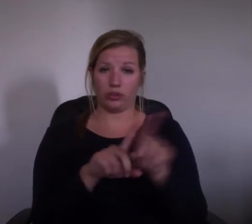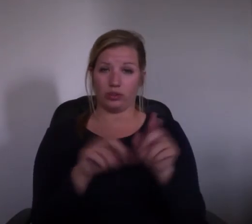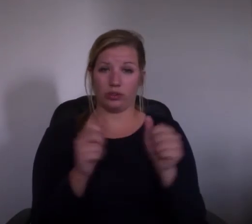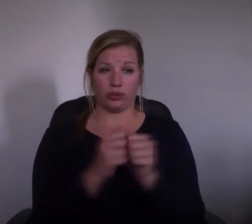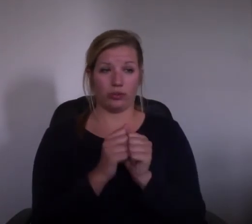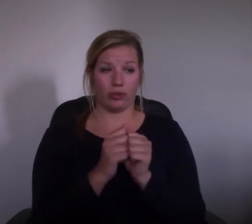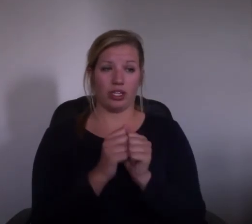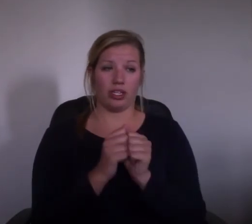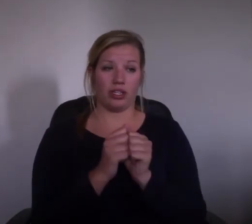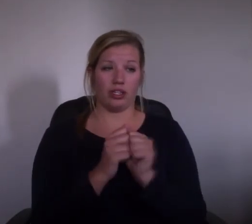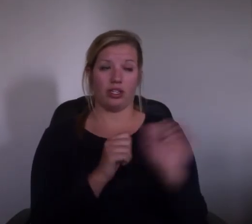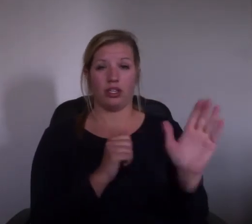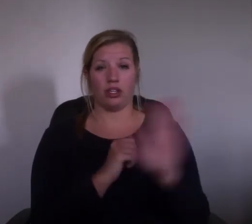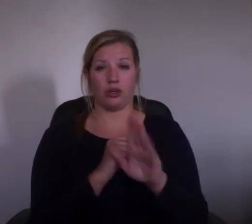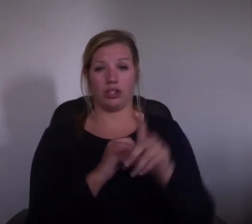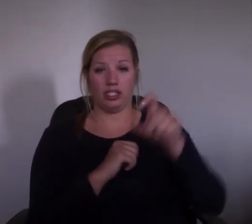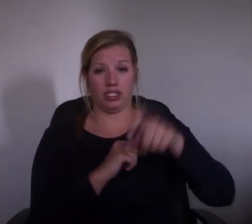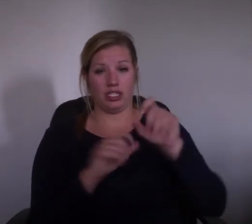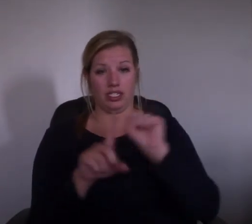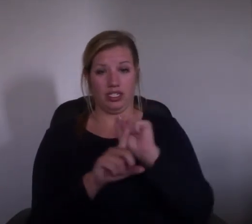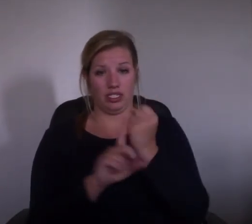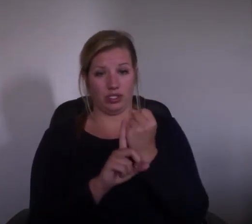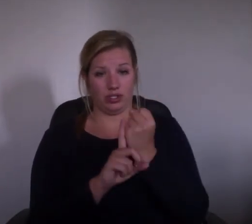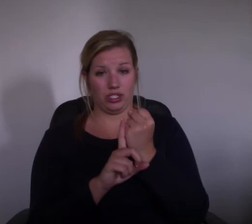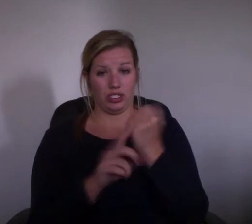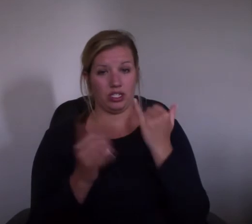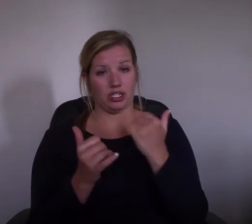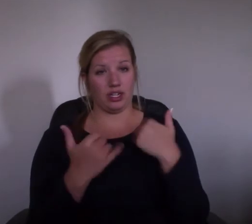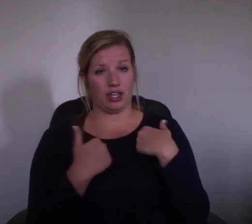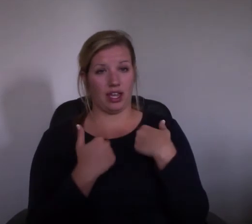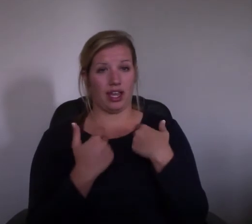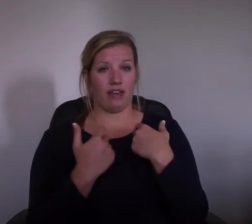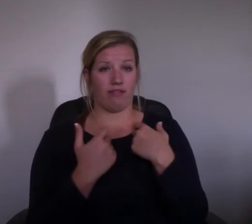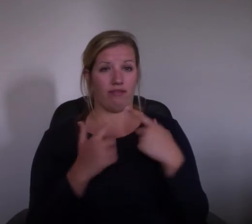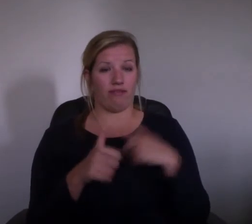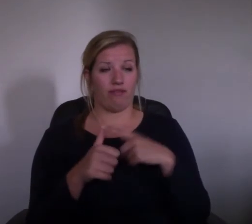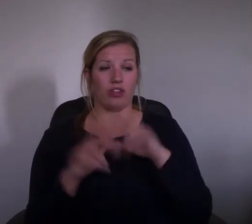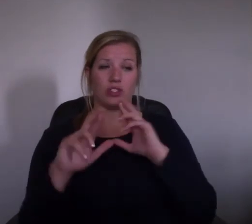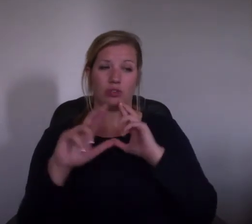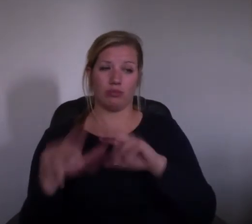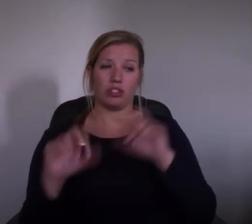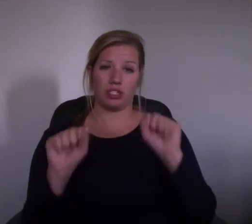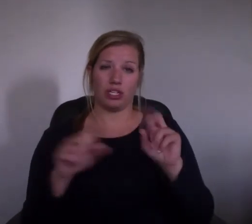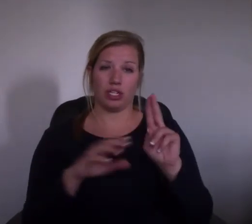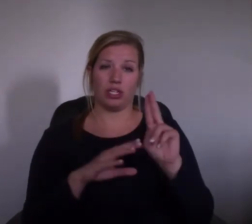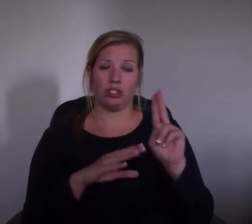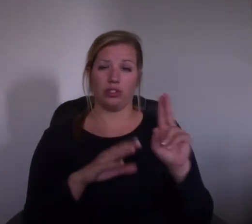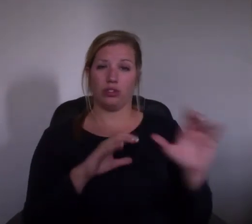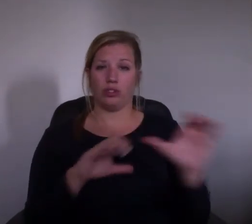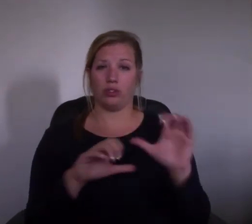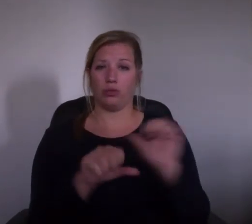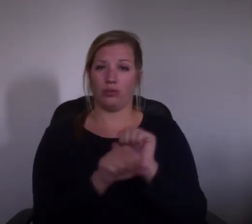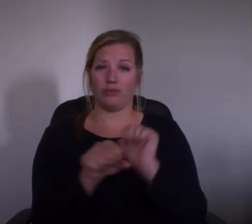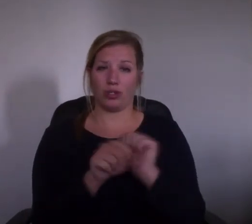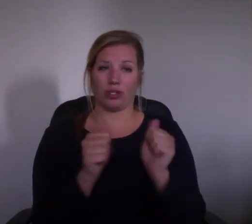priority situations, thereby freeing up your first responders to deal with more major situations in the community.